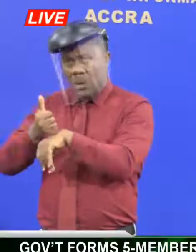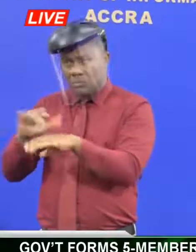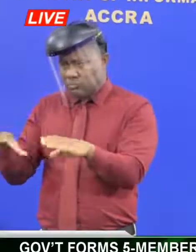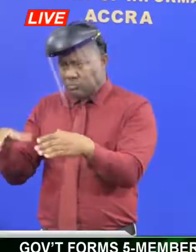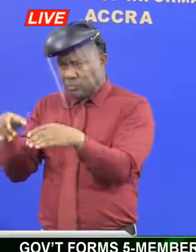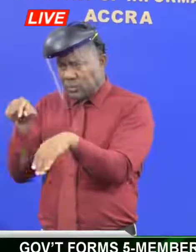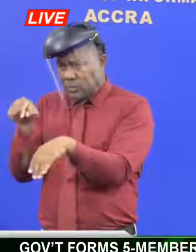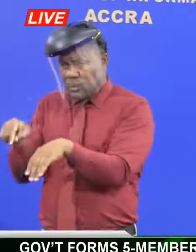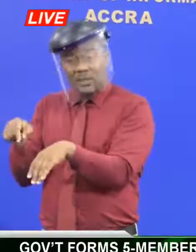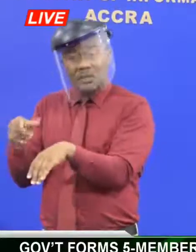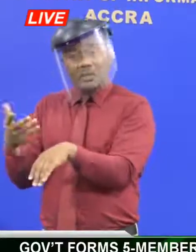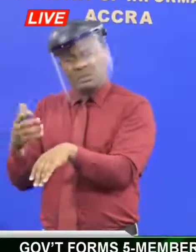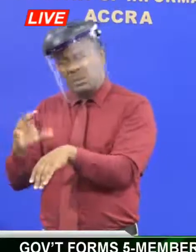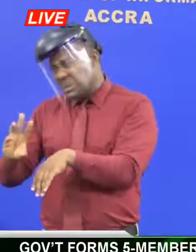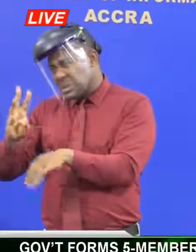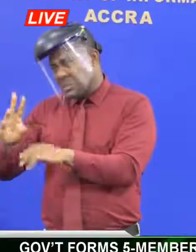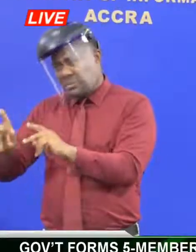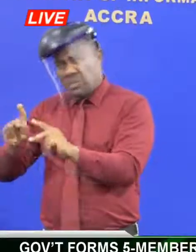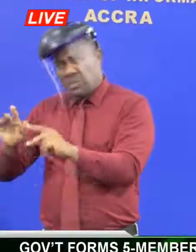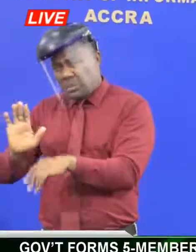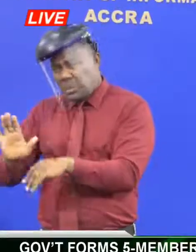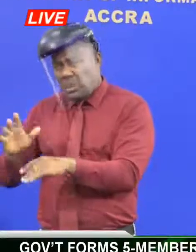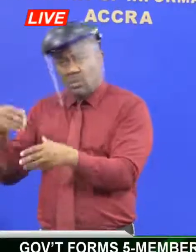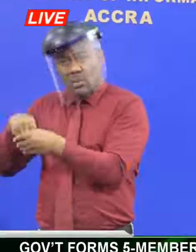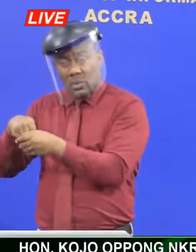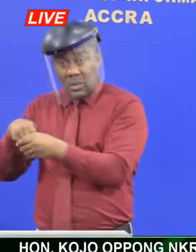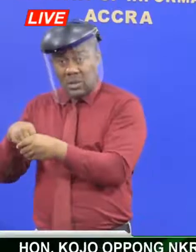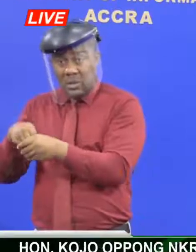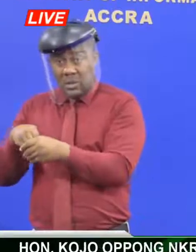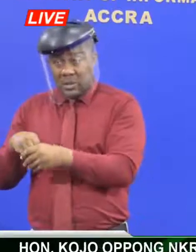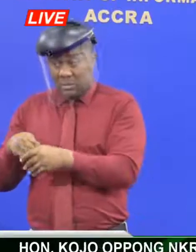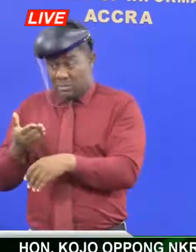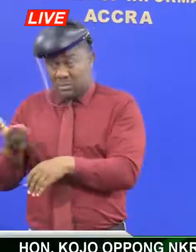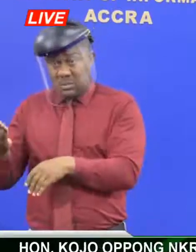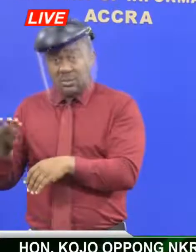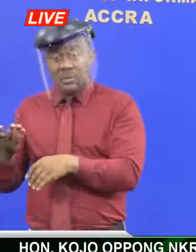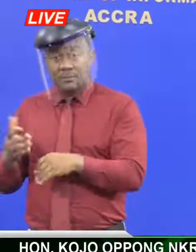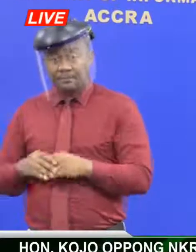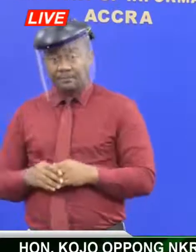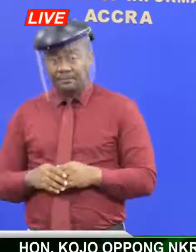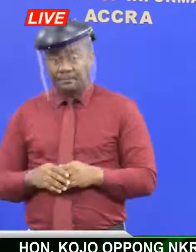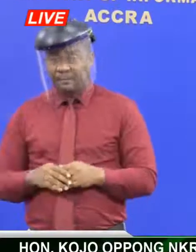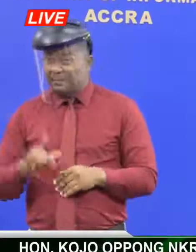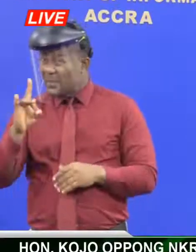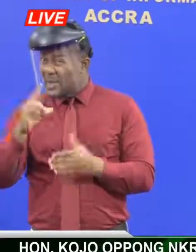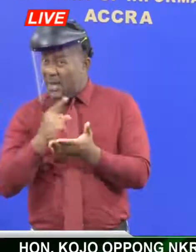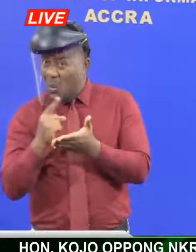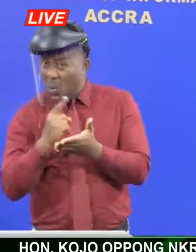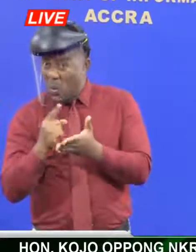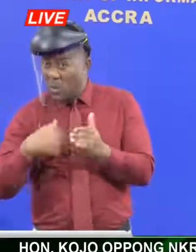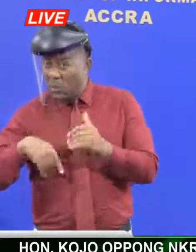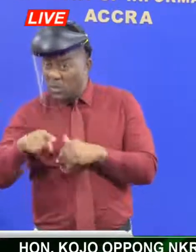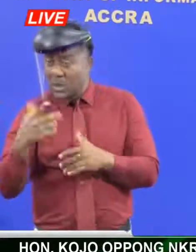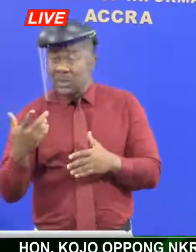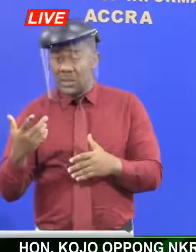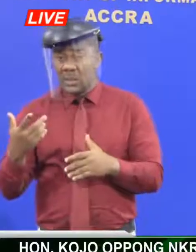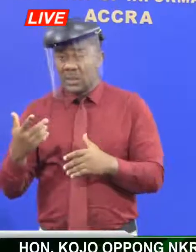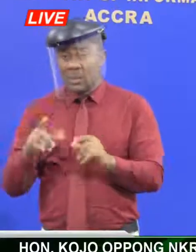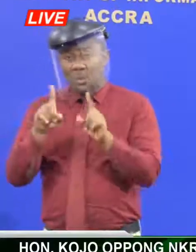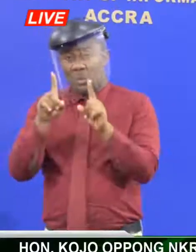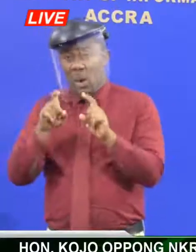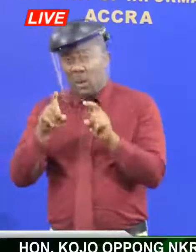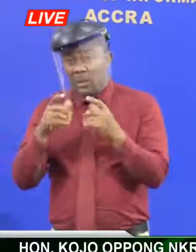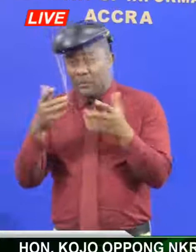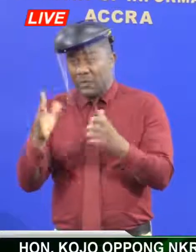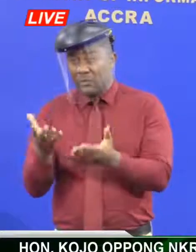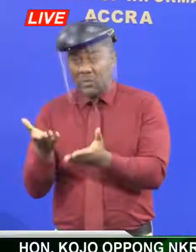wase ye nipa be nsia bi mpanifo be nsia bi se na watrim watre a eda yani maka ankwala ne di bewie na o macho mso hwe